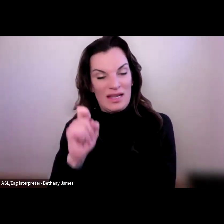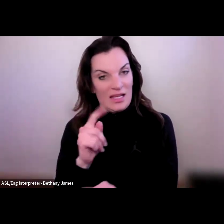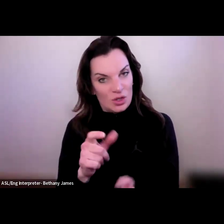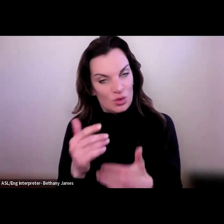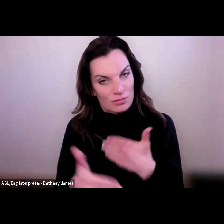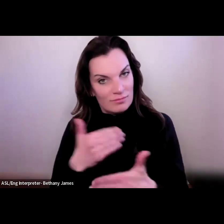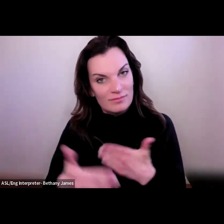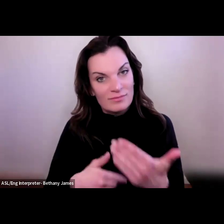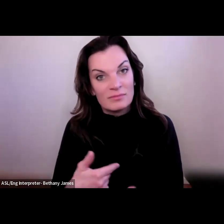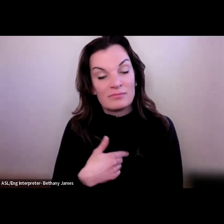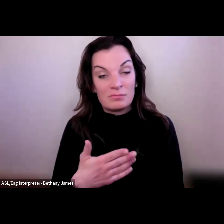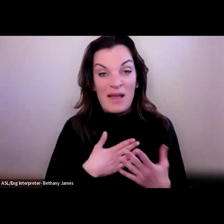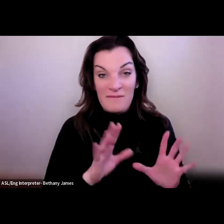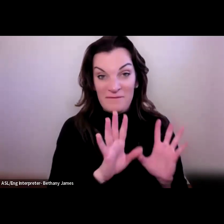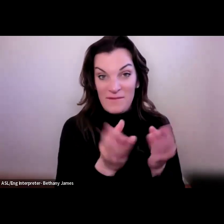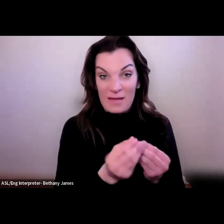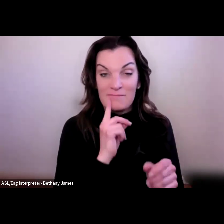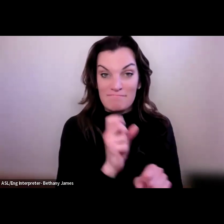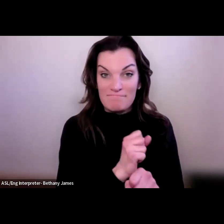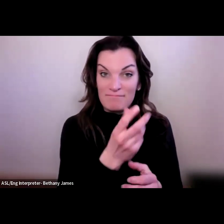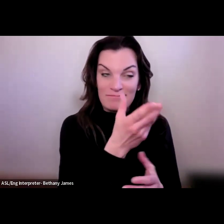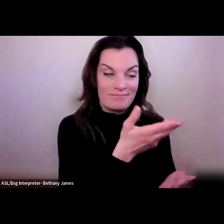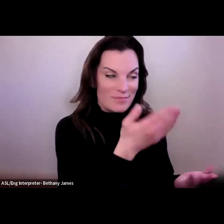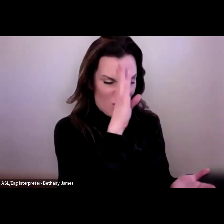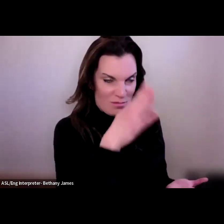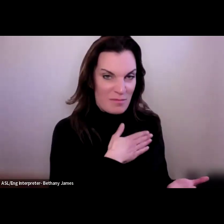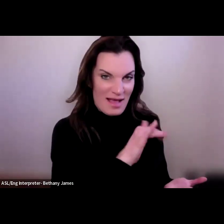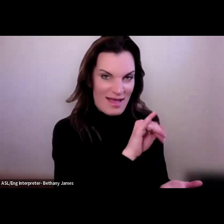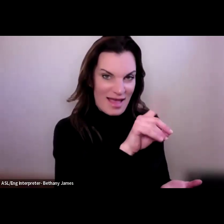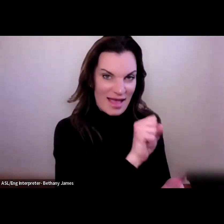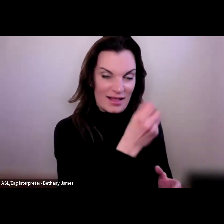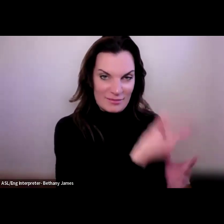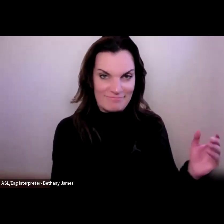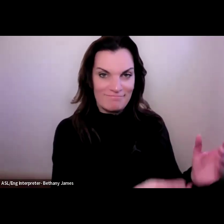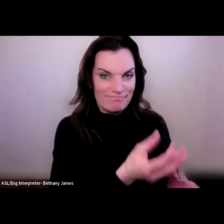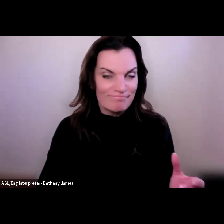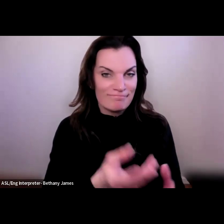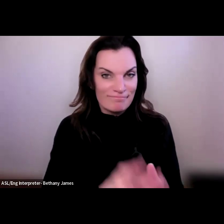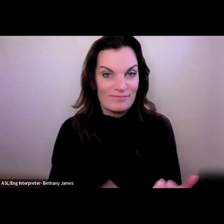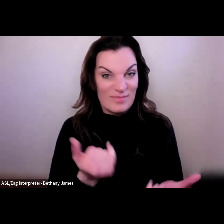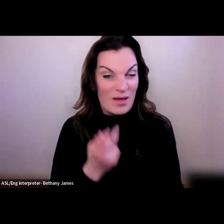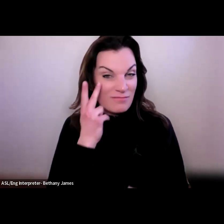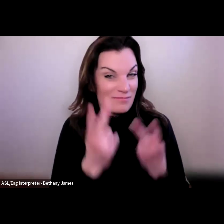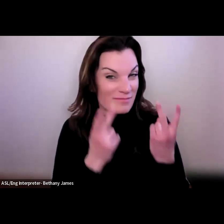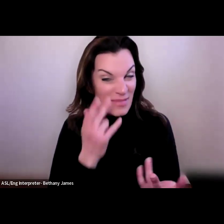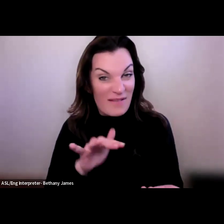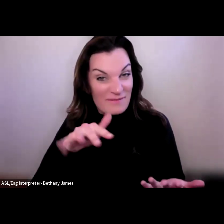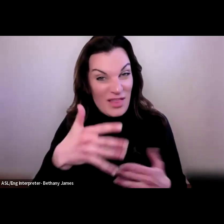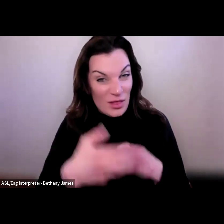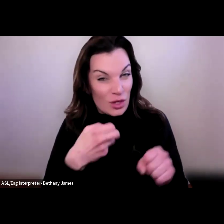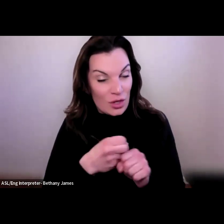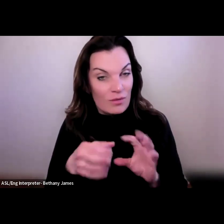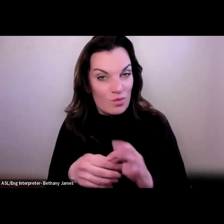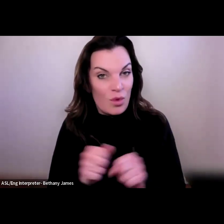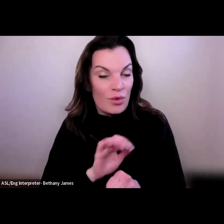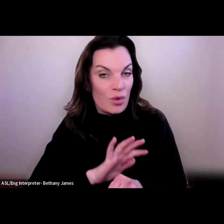who lost loved ones to the original AIDS crisis, and I see that happening. We're in our 5th year of this, and I